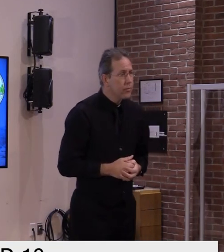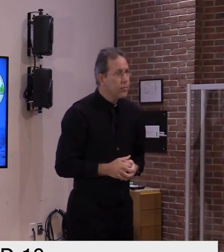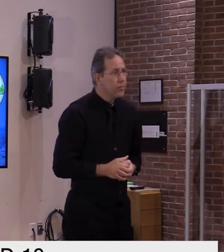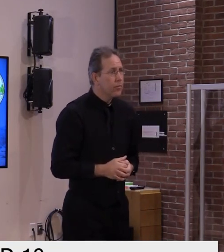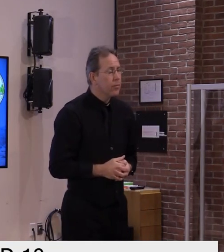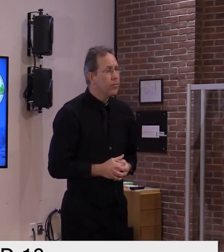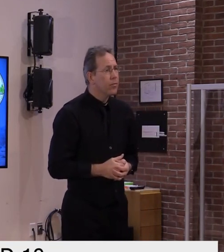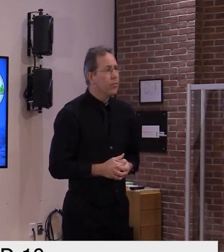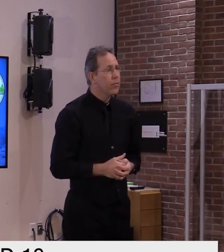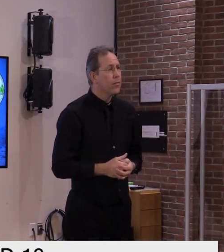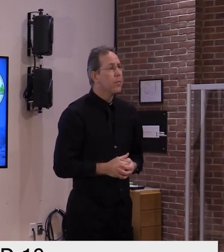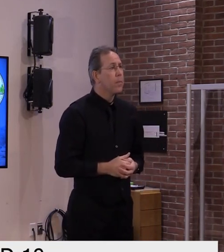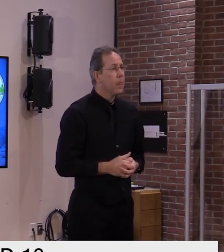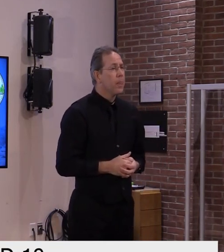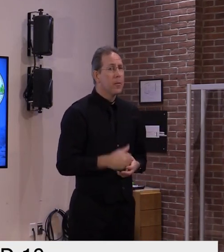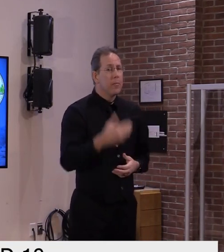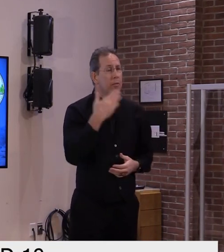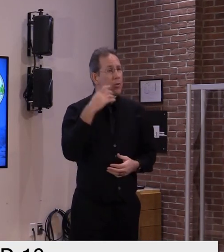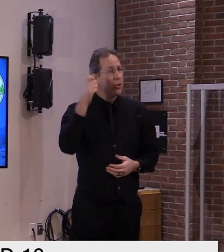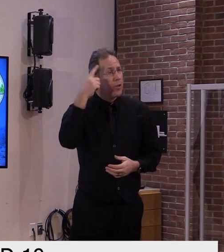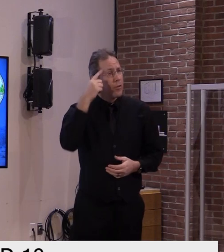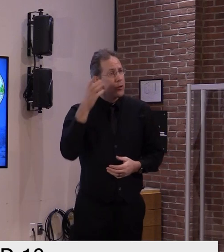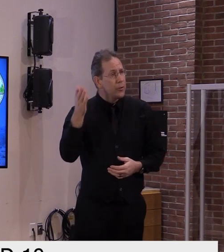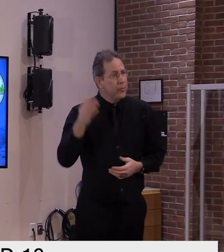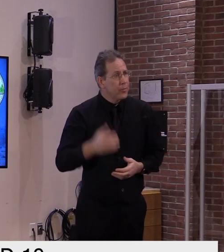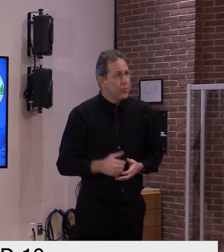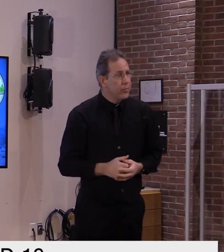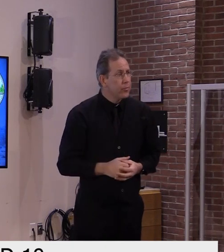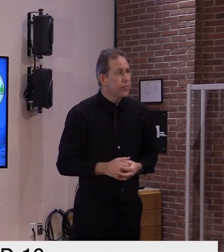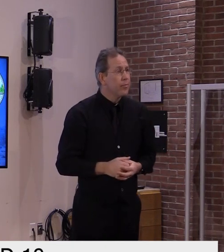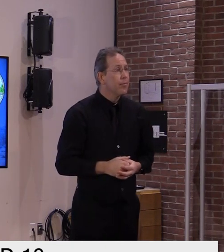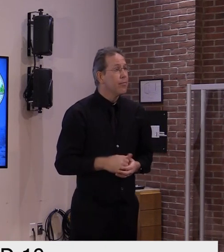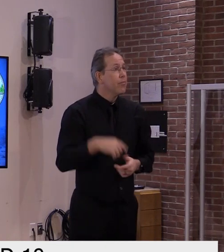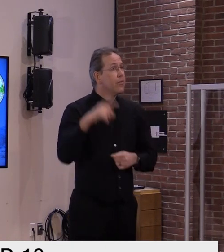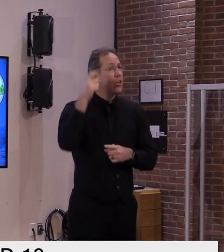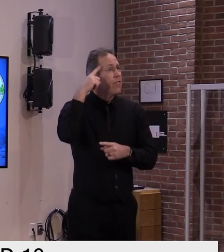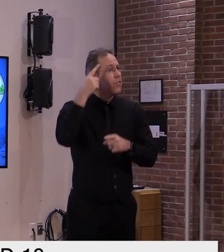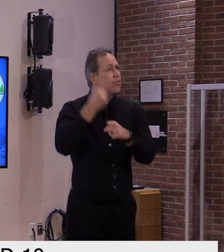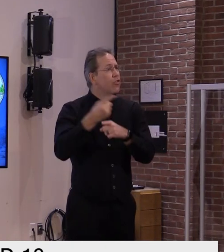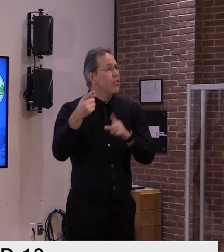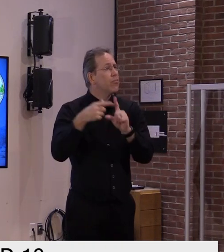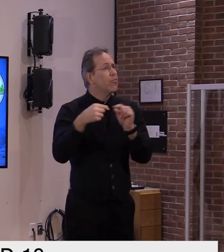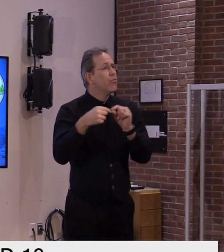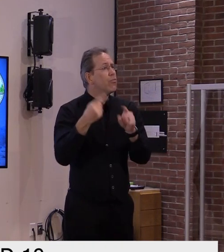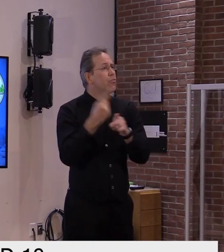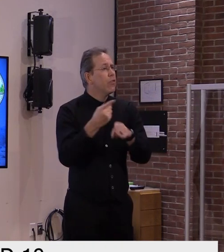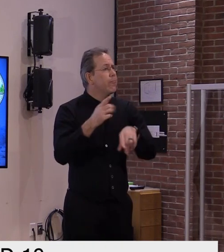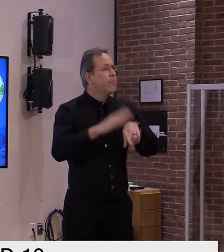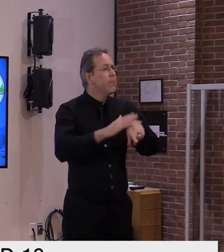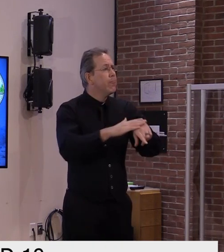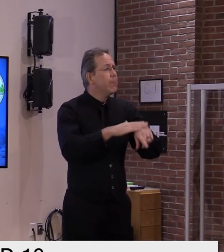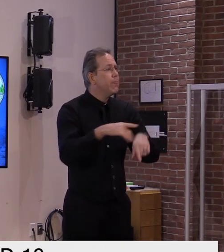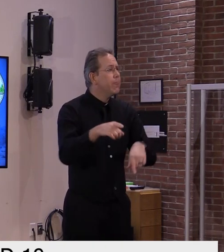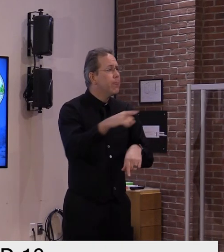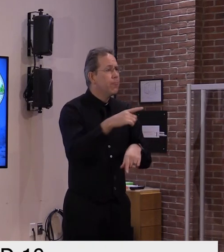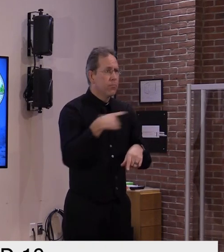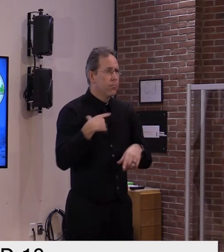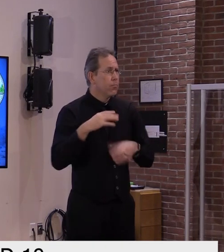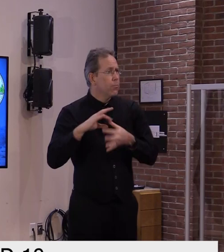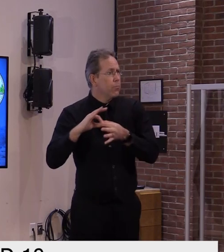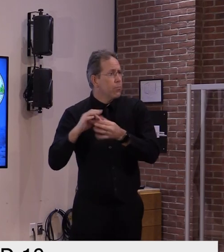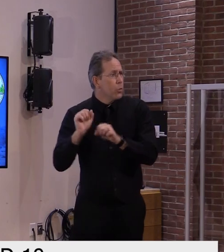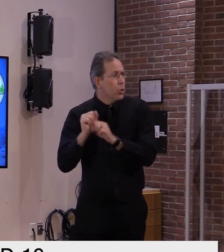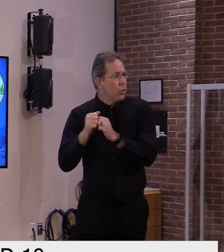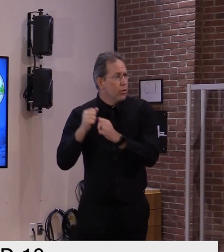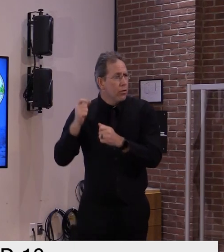Thank you, Governor. I think the governor hit the high points. We're in close coordination with federal, state, and local authorities to plan for any eventuality. At this